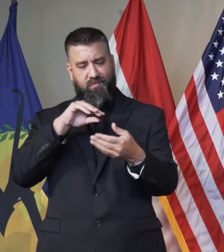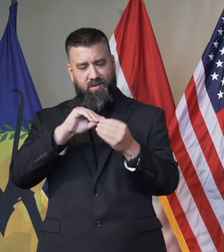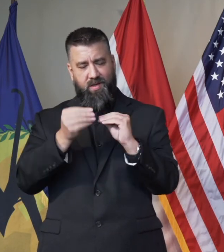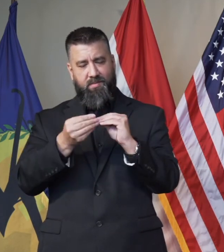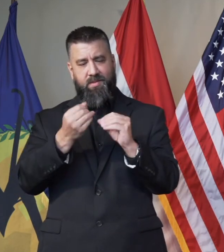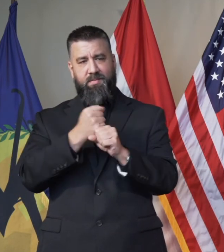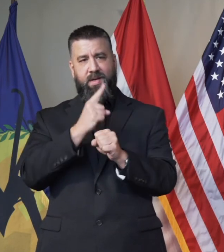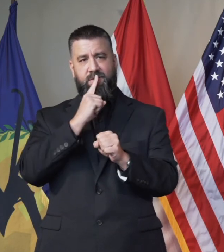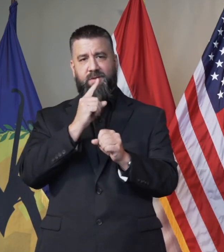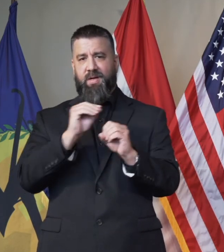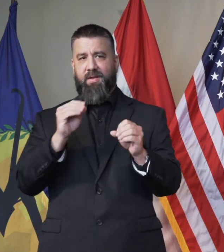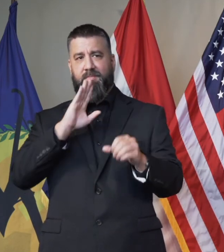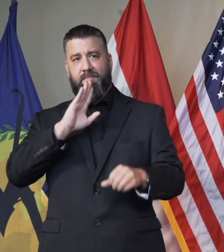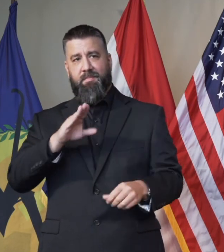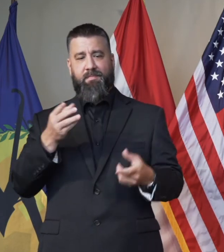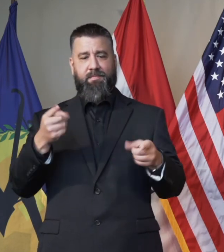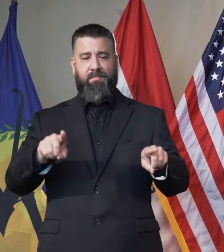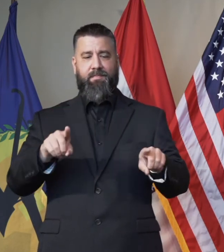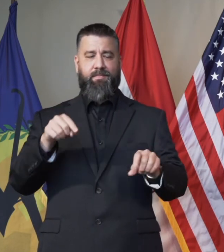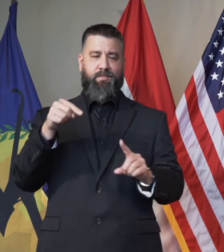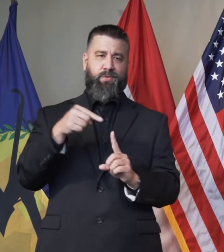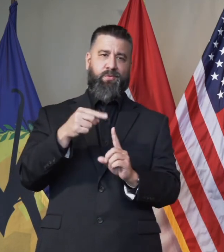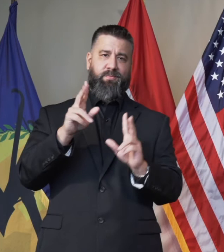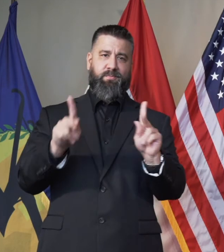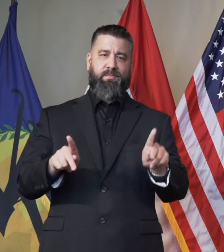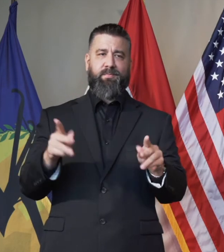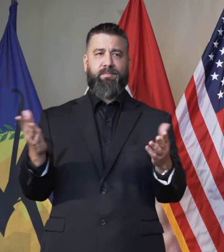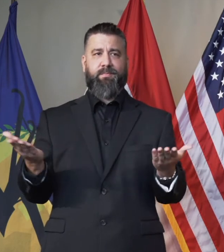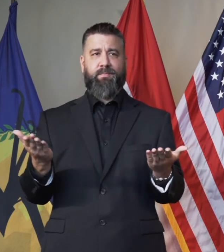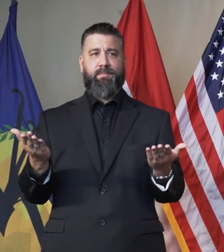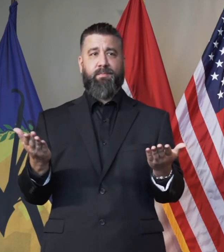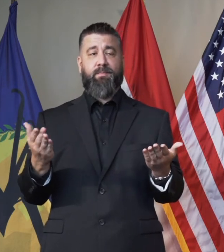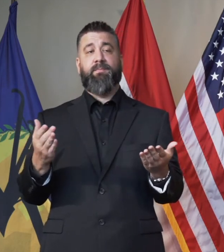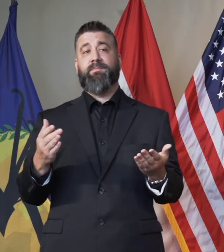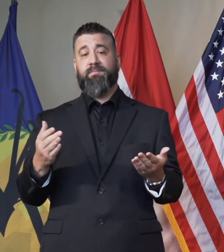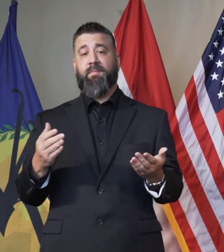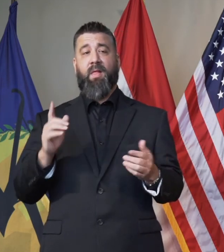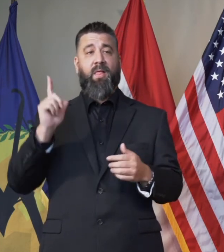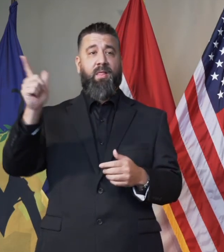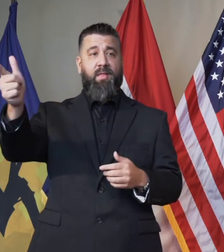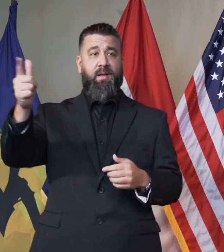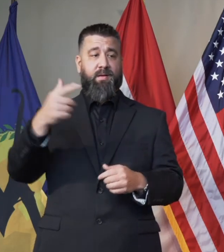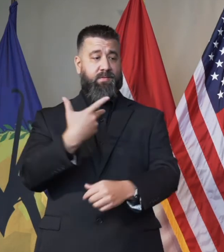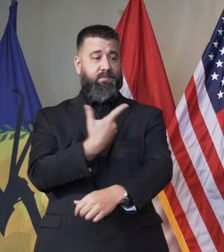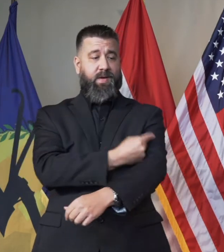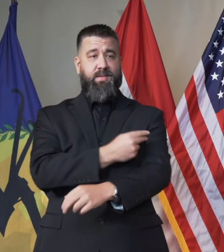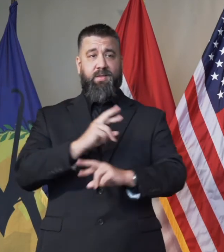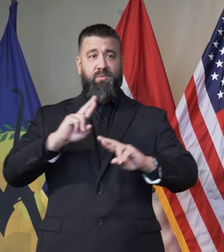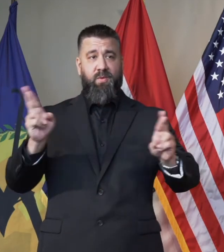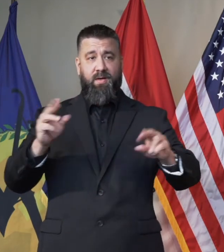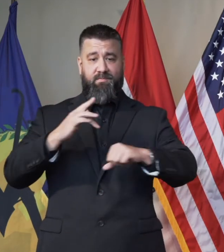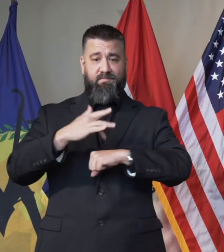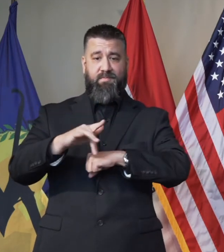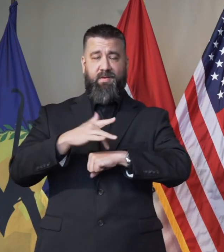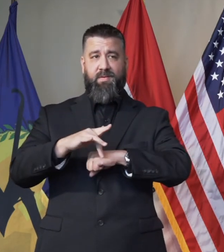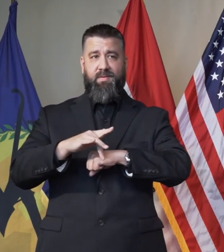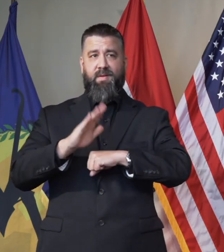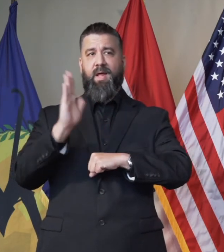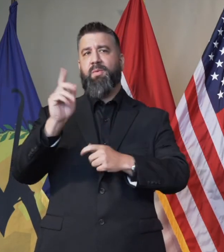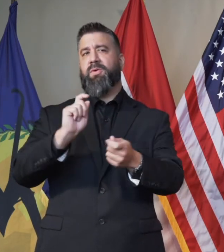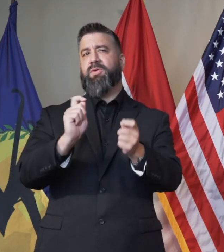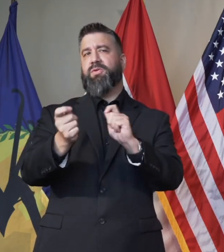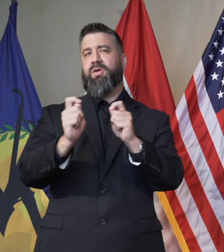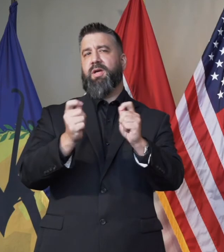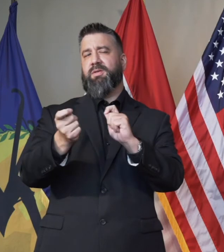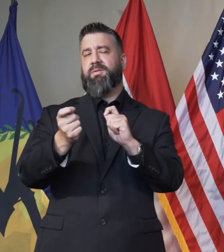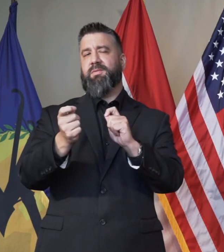residents. And certainly when we have a vaccine widely available, that will change the dynamic a little